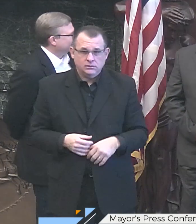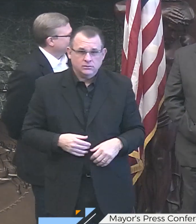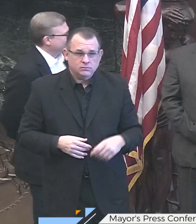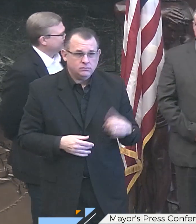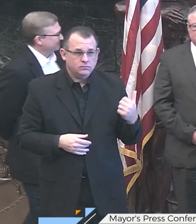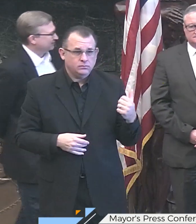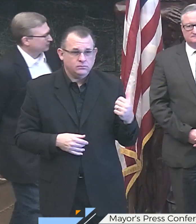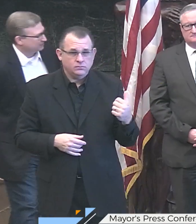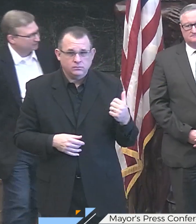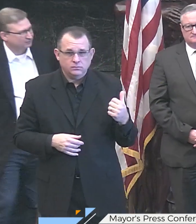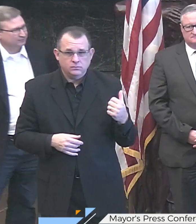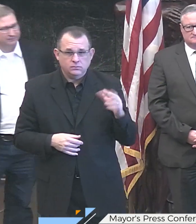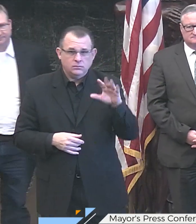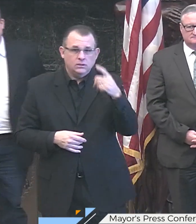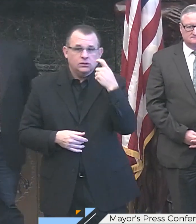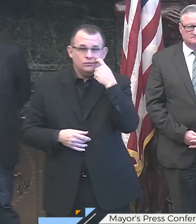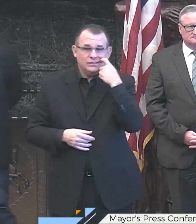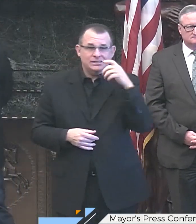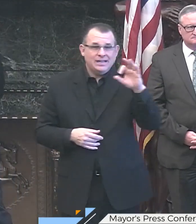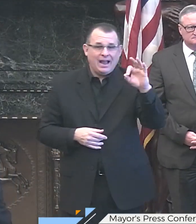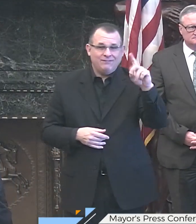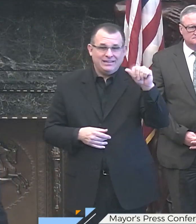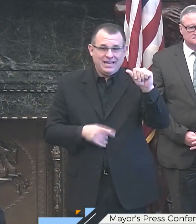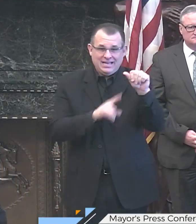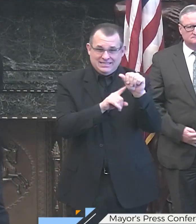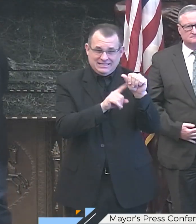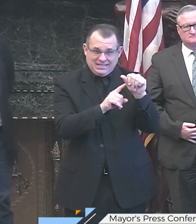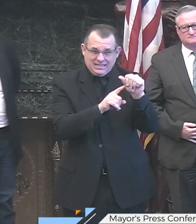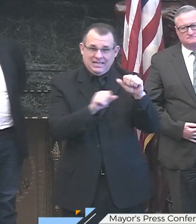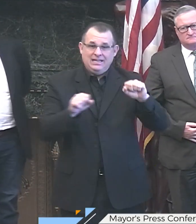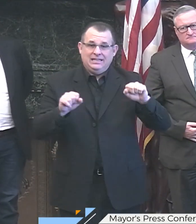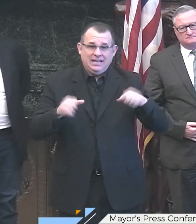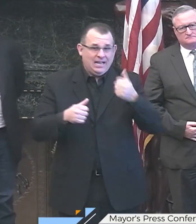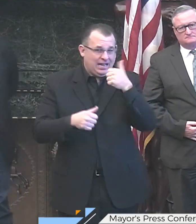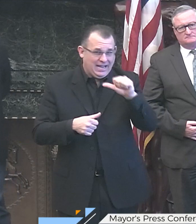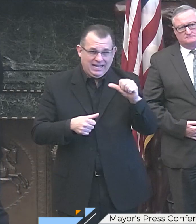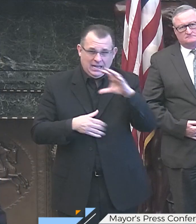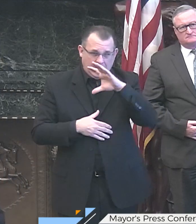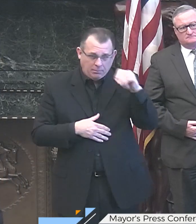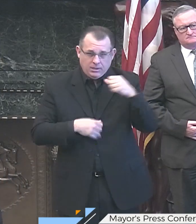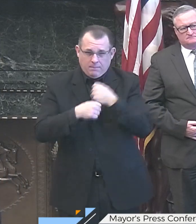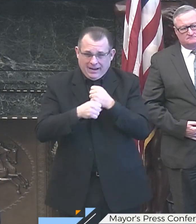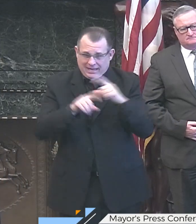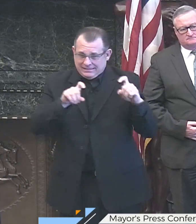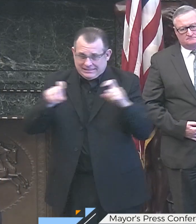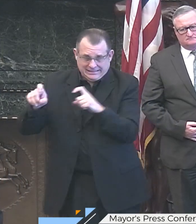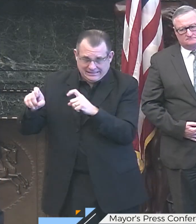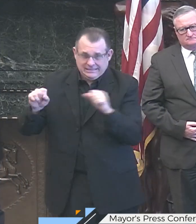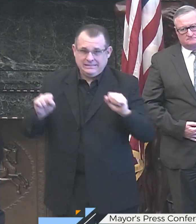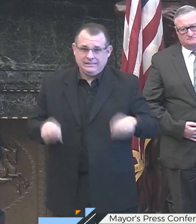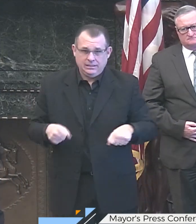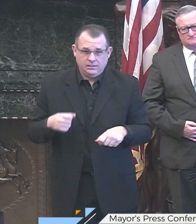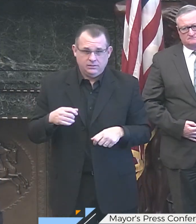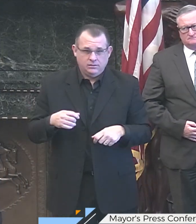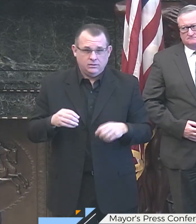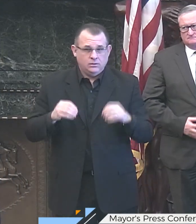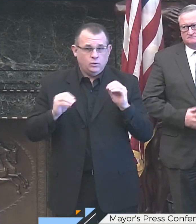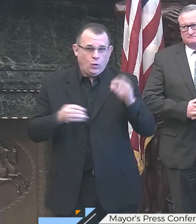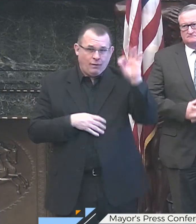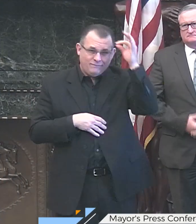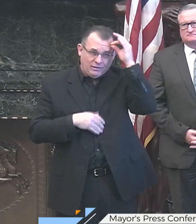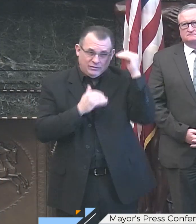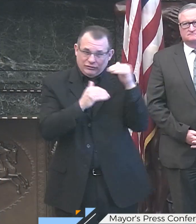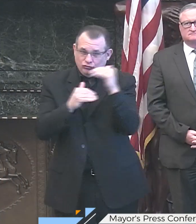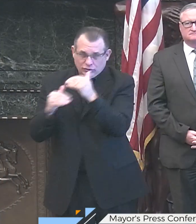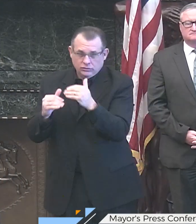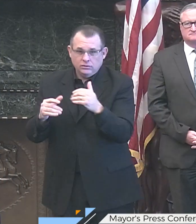market tests as much as they want, and there was going to be no federal restriction on that. As a result, there are many companies that are marketing